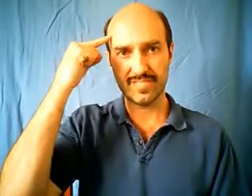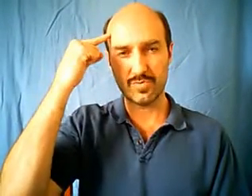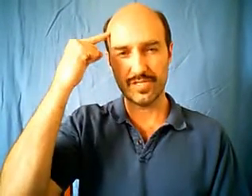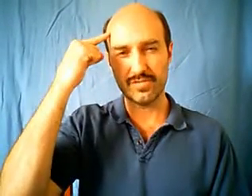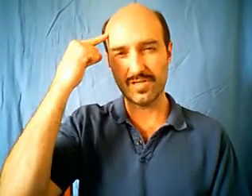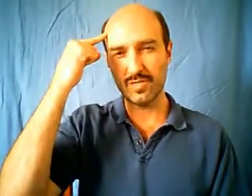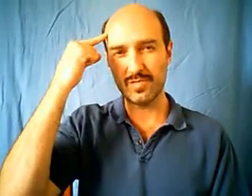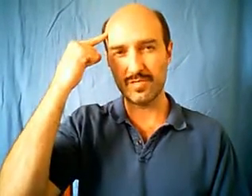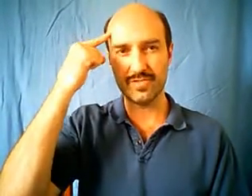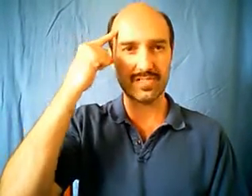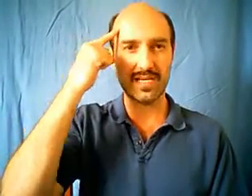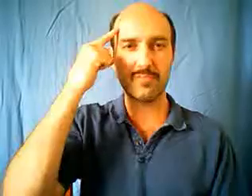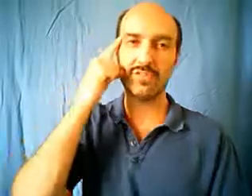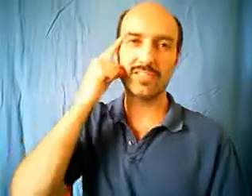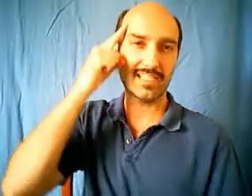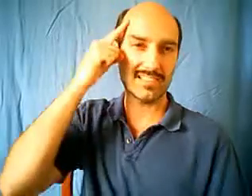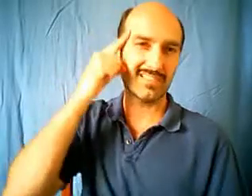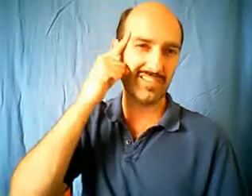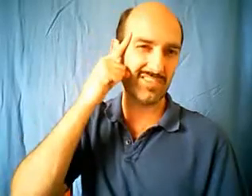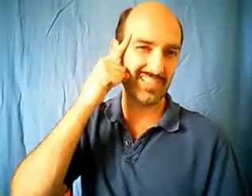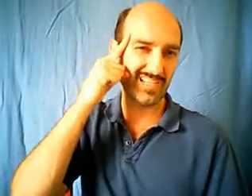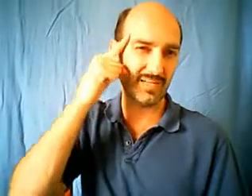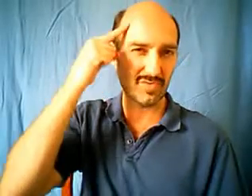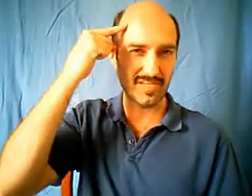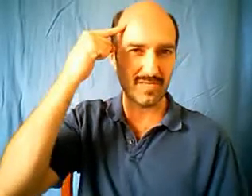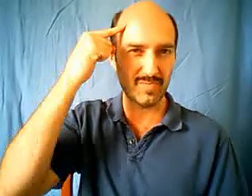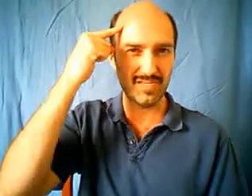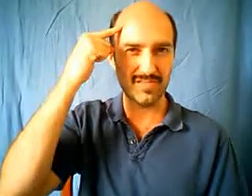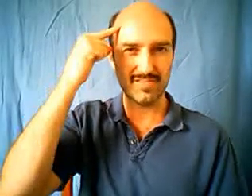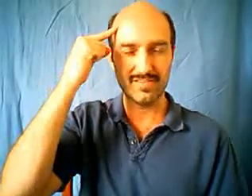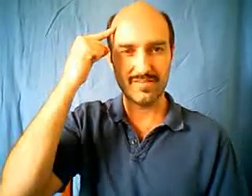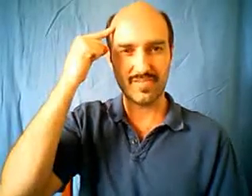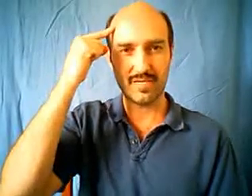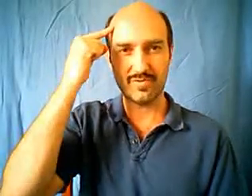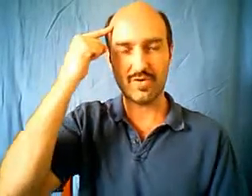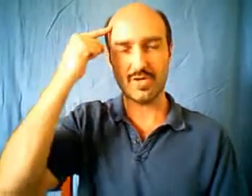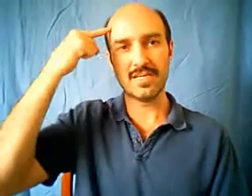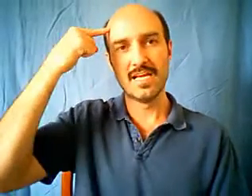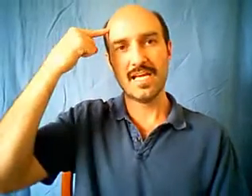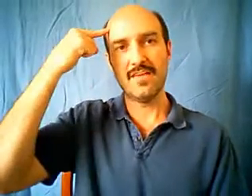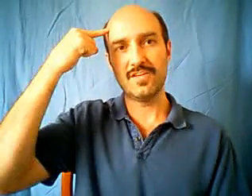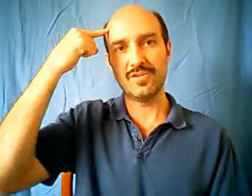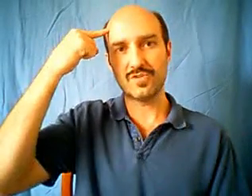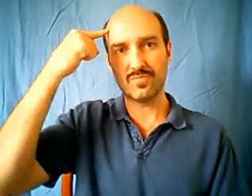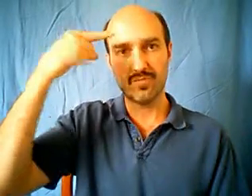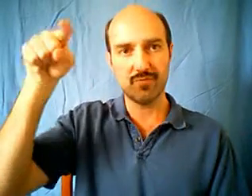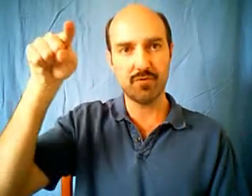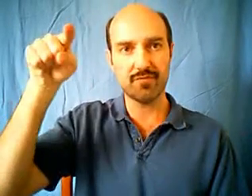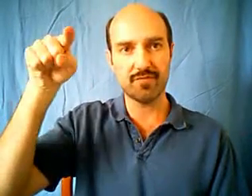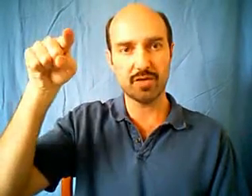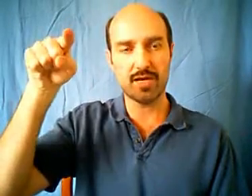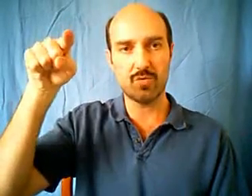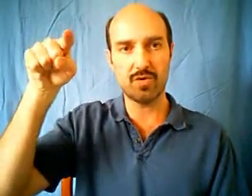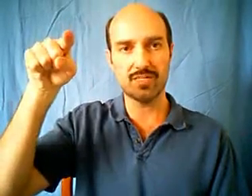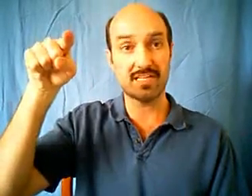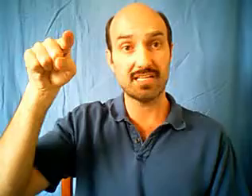where you're a little bit above your temple. I guess this is my temple, right up here, temple, forehead, and then you just move your finger out once. That's a